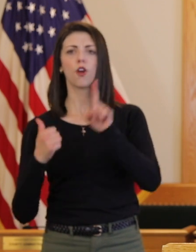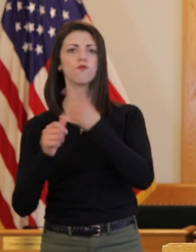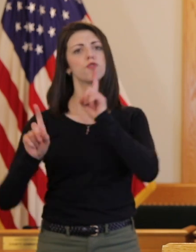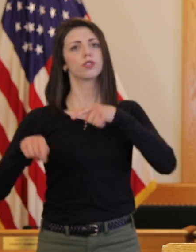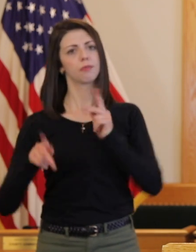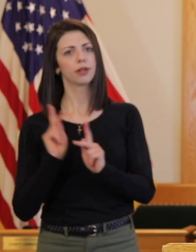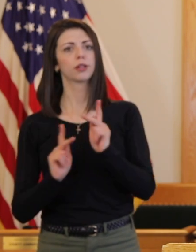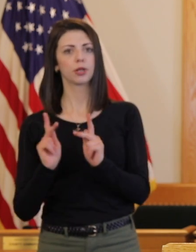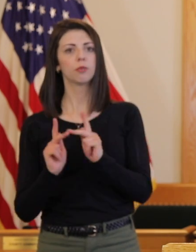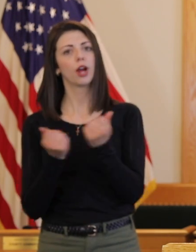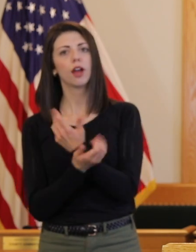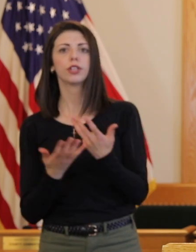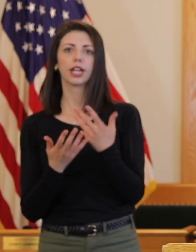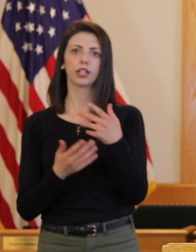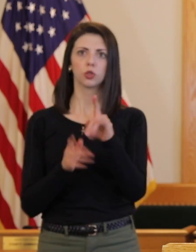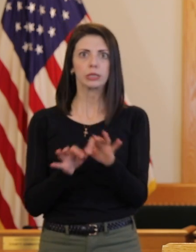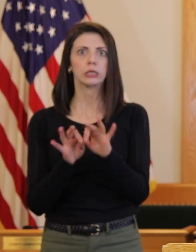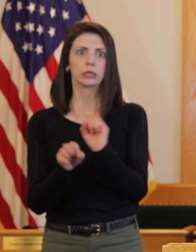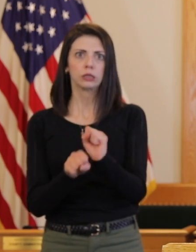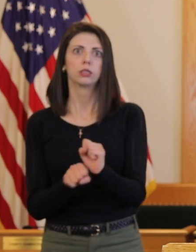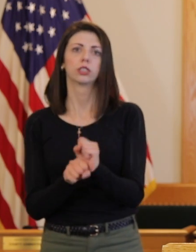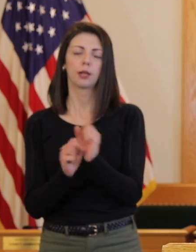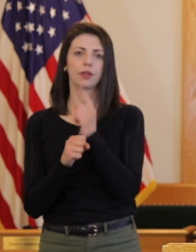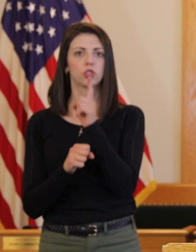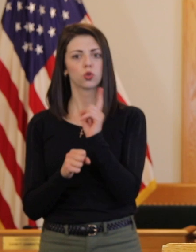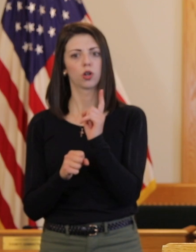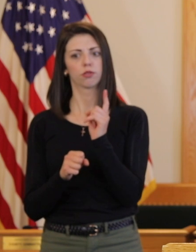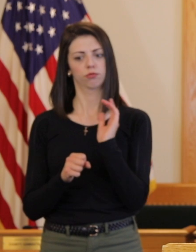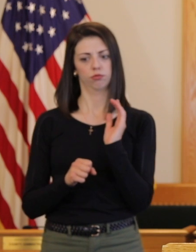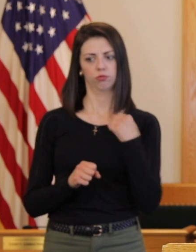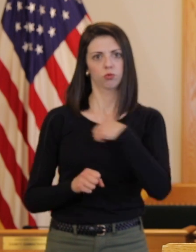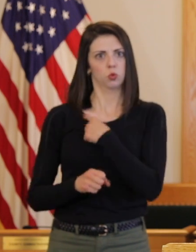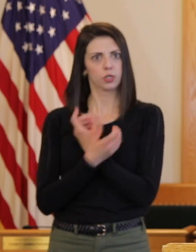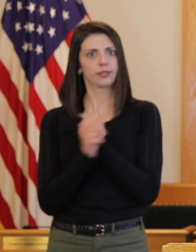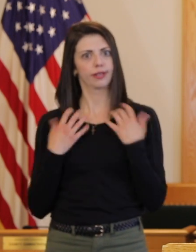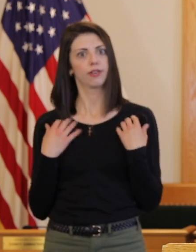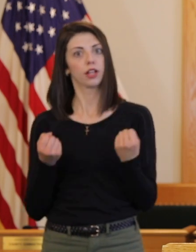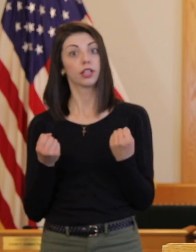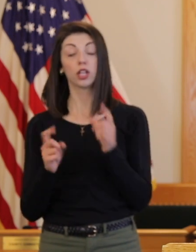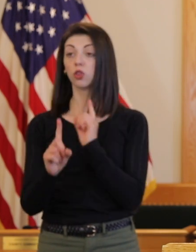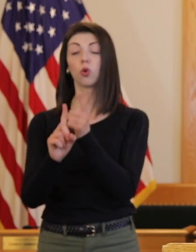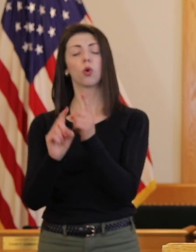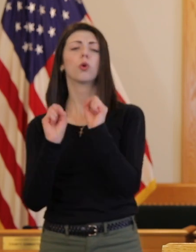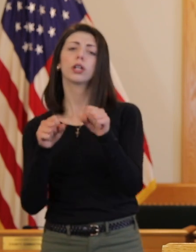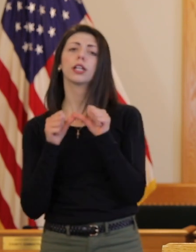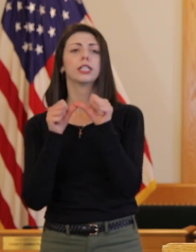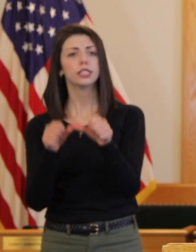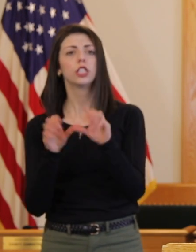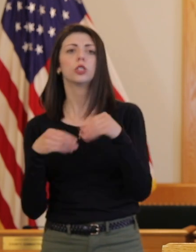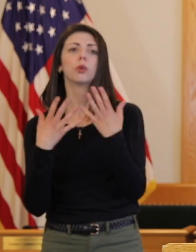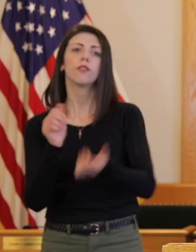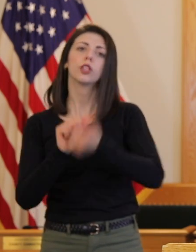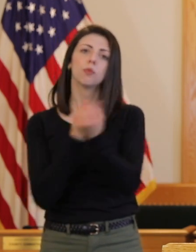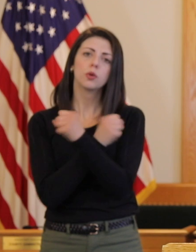everything you do to keep our residents safe and healthy. Our goal continues to be providing the safest possible environment for our